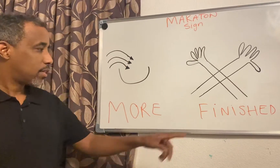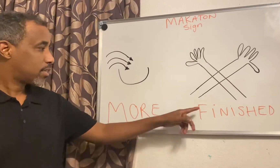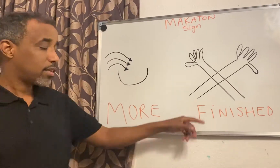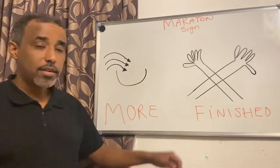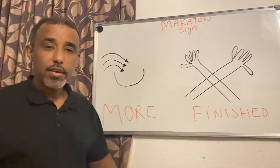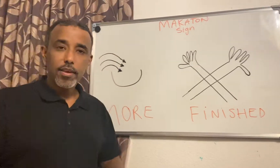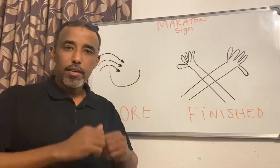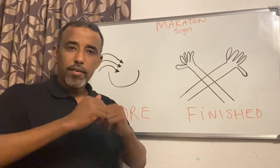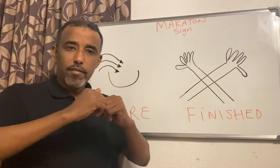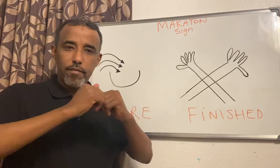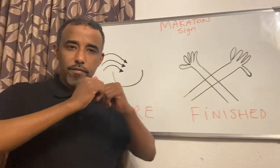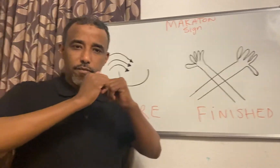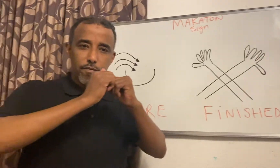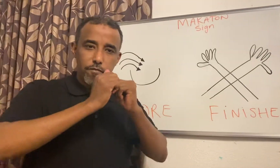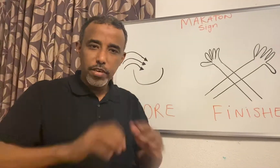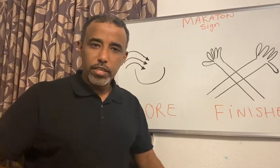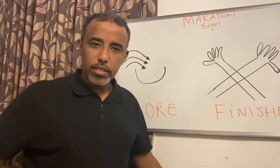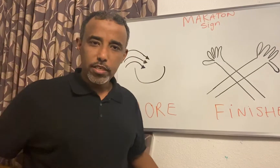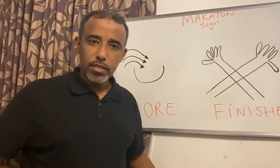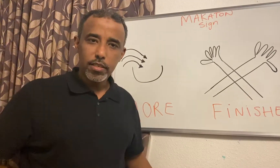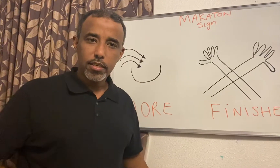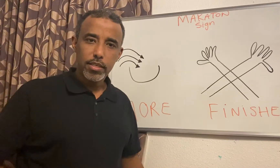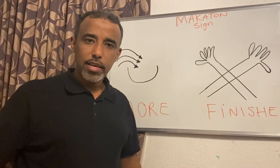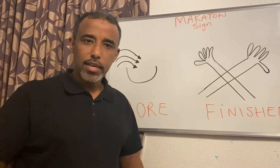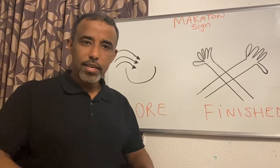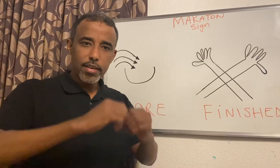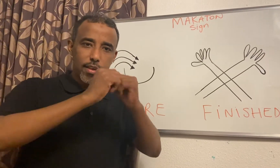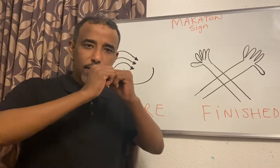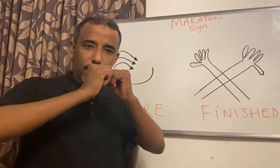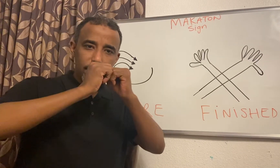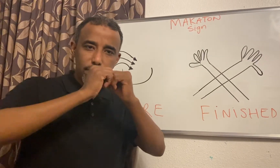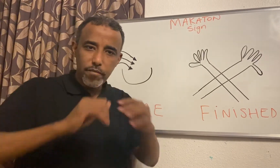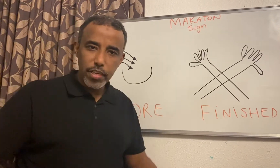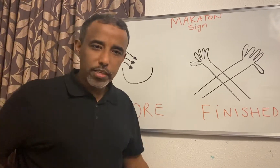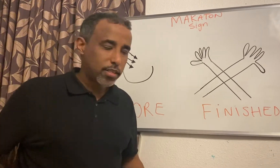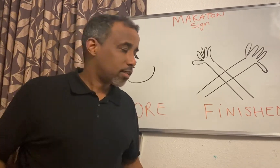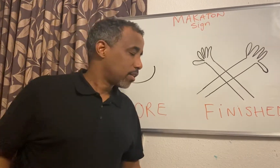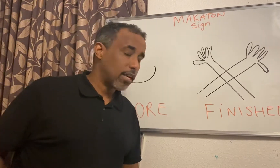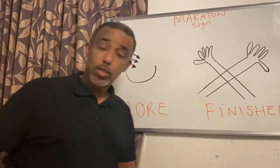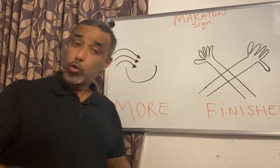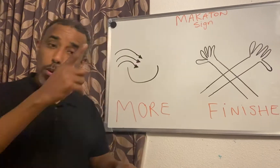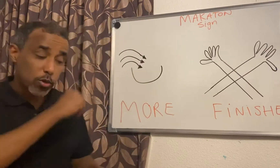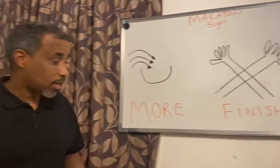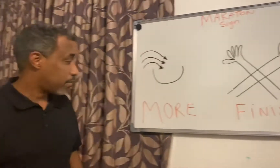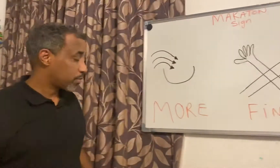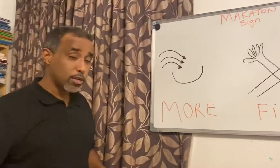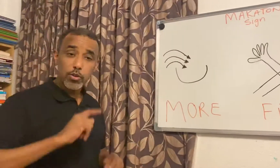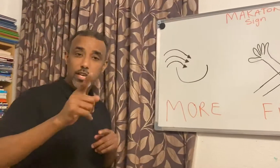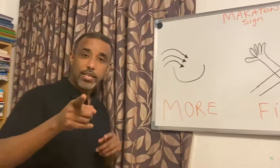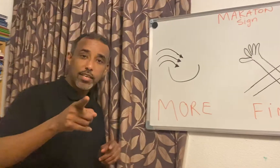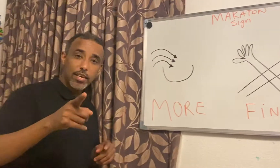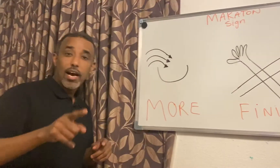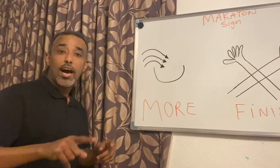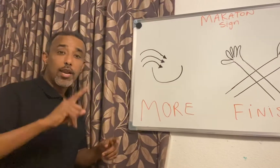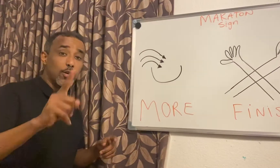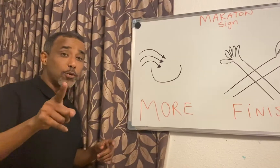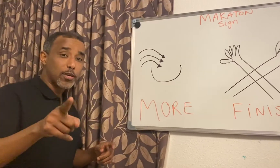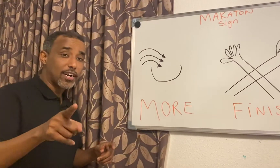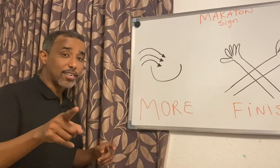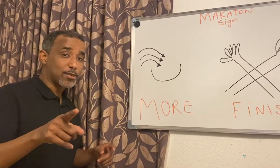sir. Finish. Sign again. Finish. Let's do one more time. Are you ready? I know you're hungry to do